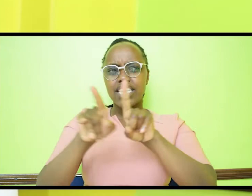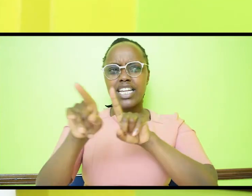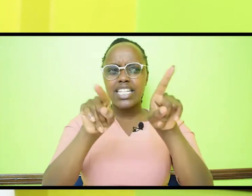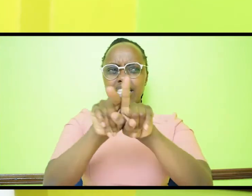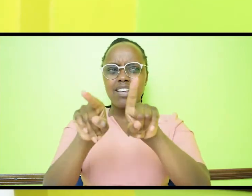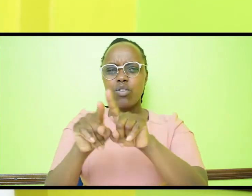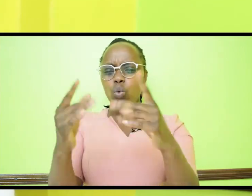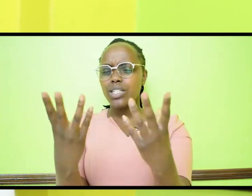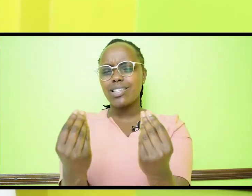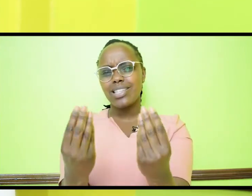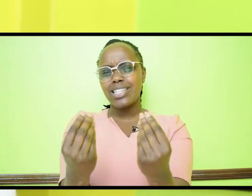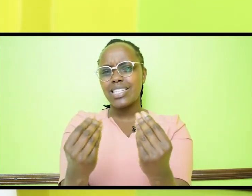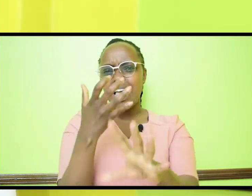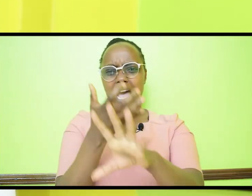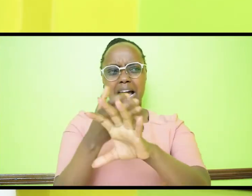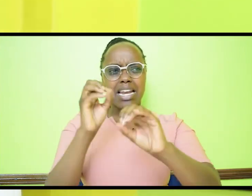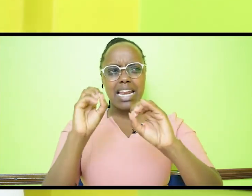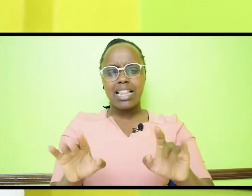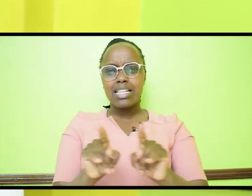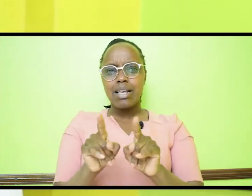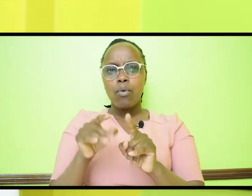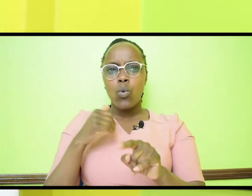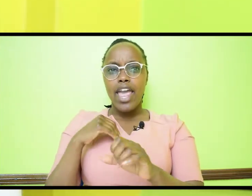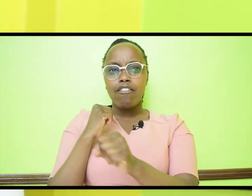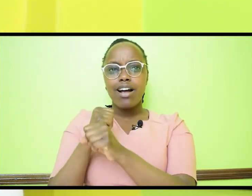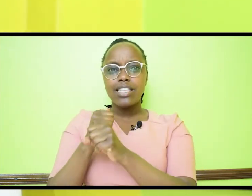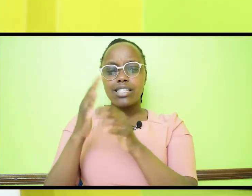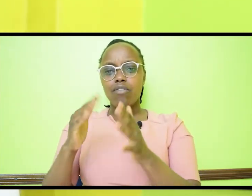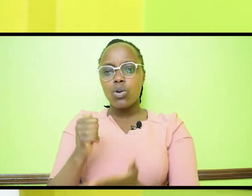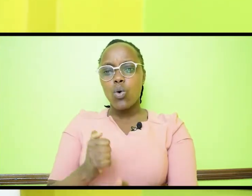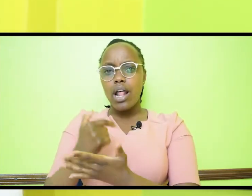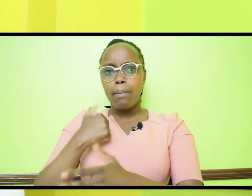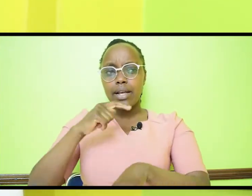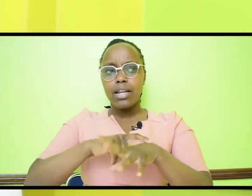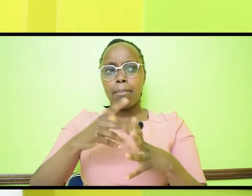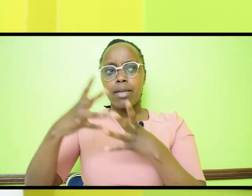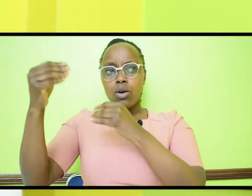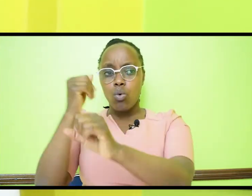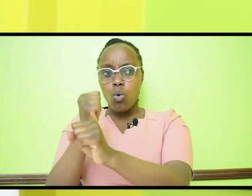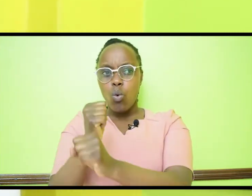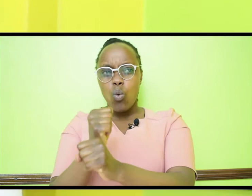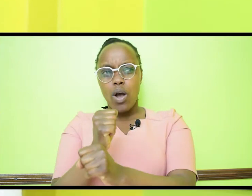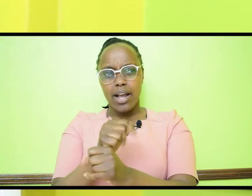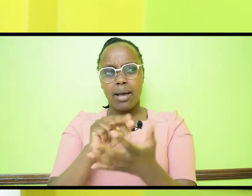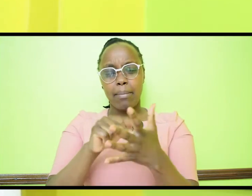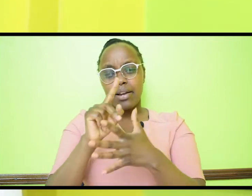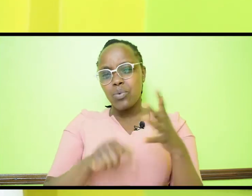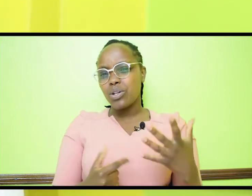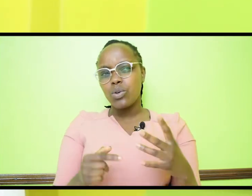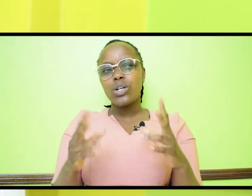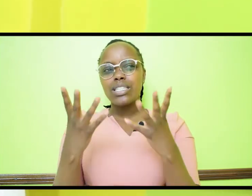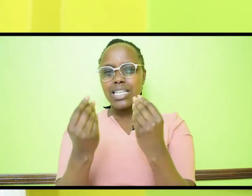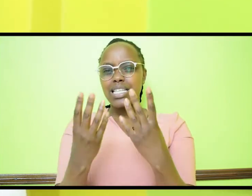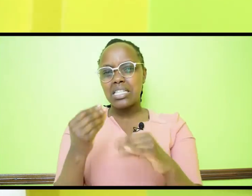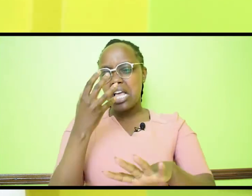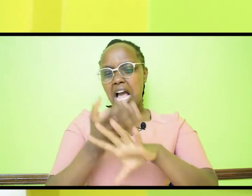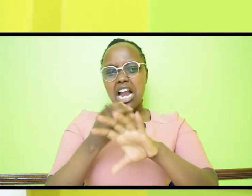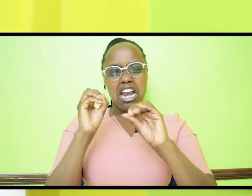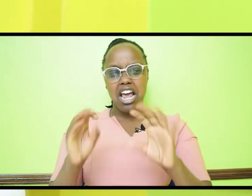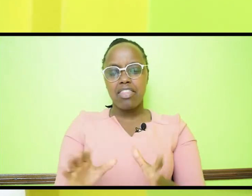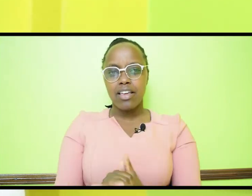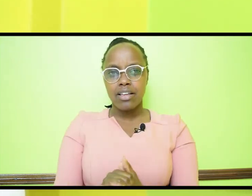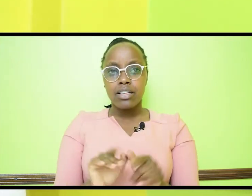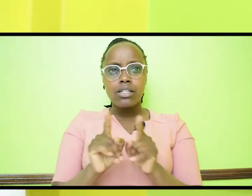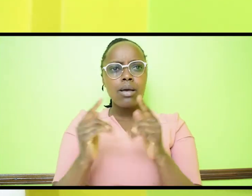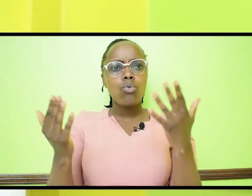journey it was one easy one. Then we also had a house help who would also help me when I go to work. It was just easy. It was